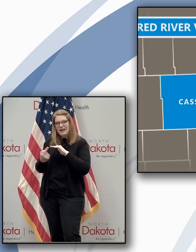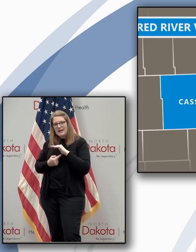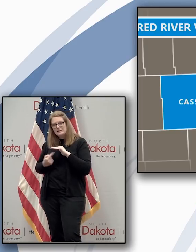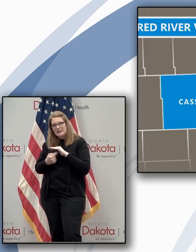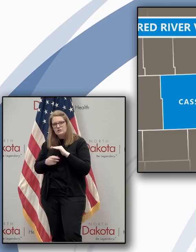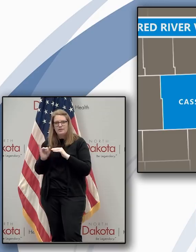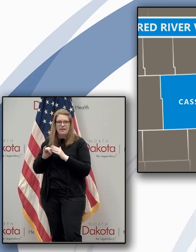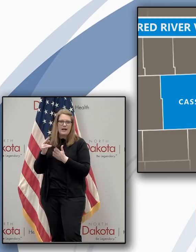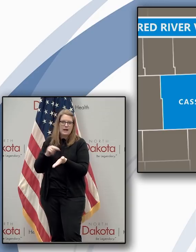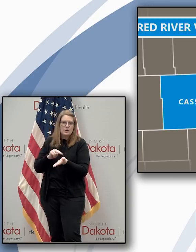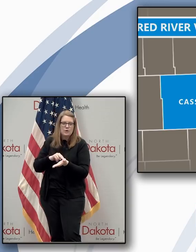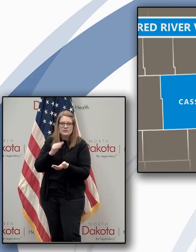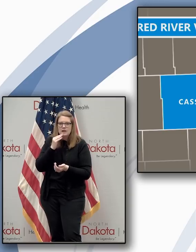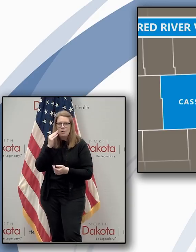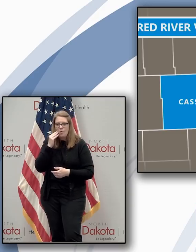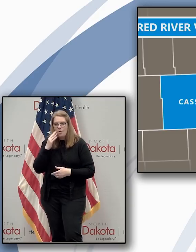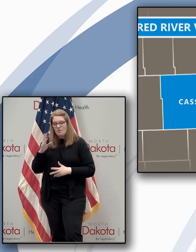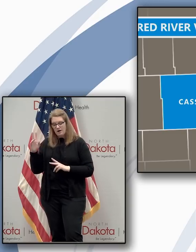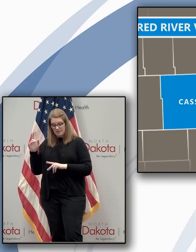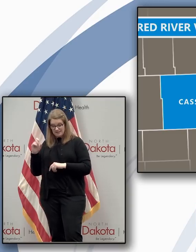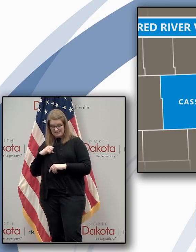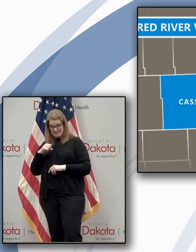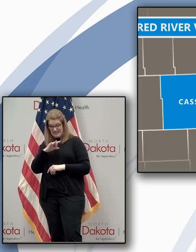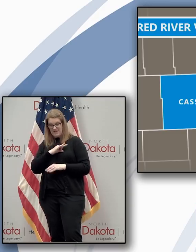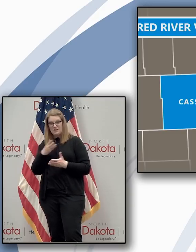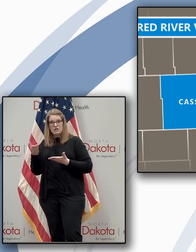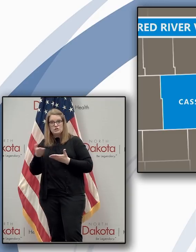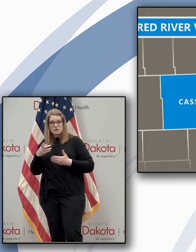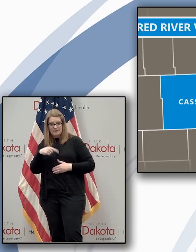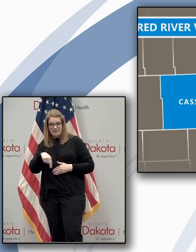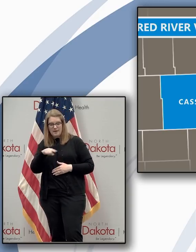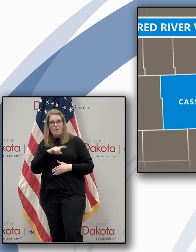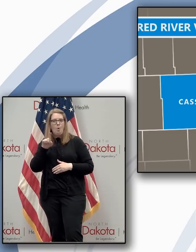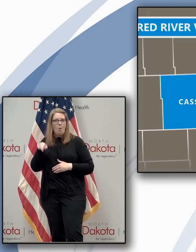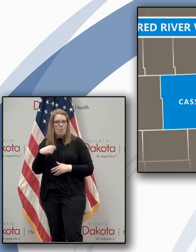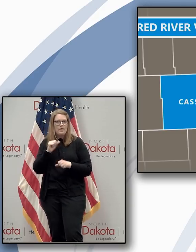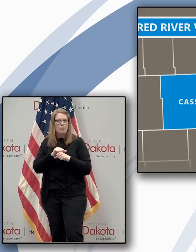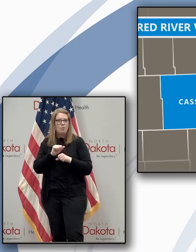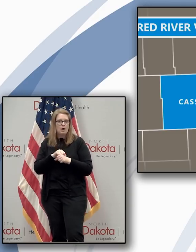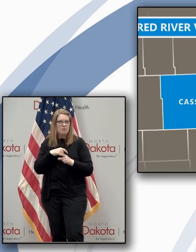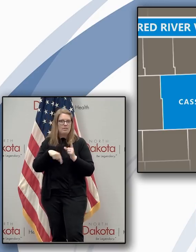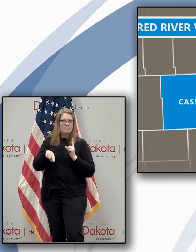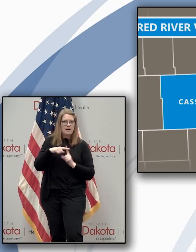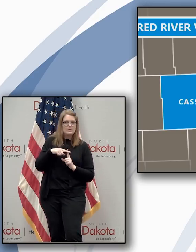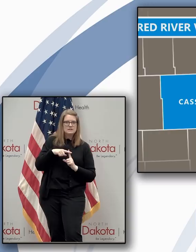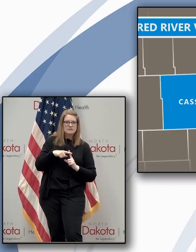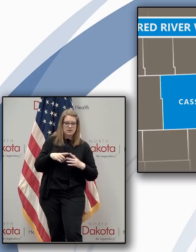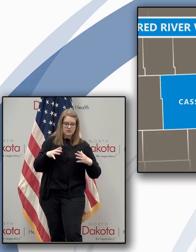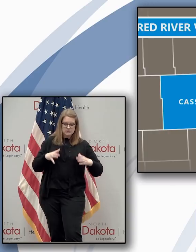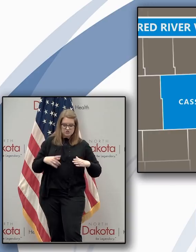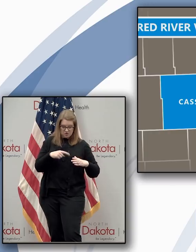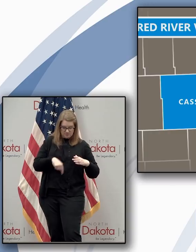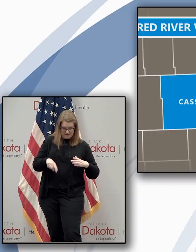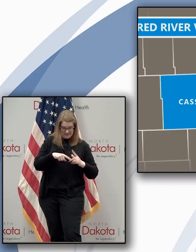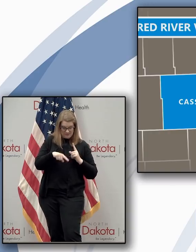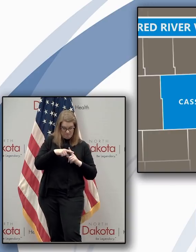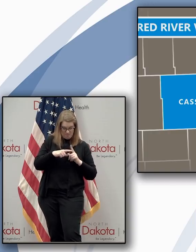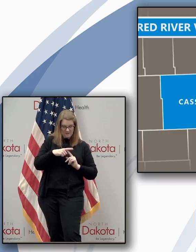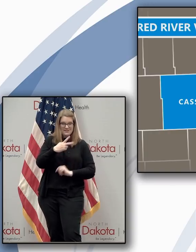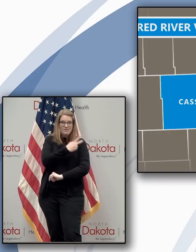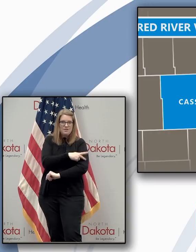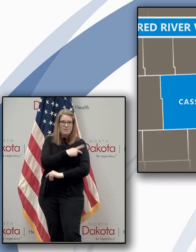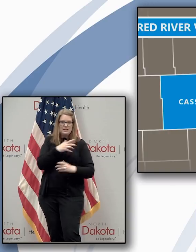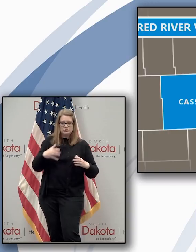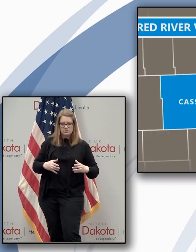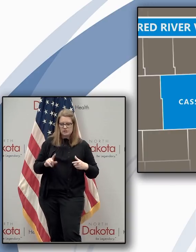care, that the staffs that are serving those positives are only working with positives and aren't going from a positive to a negative in a long-term care,